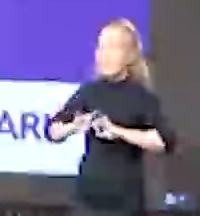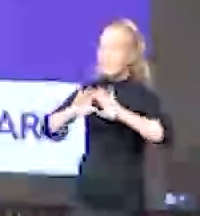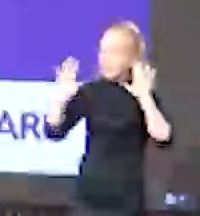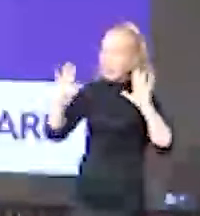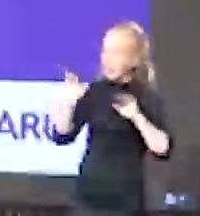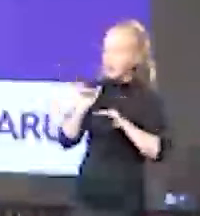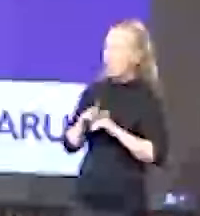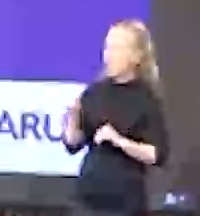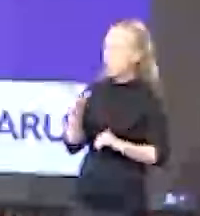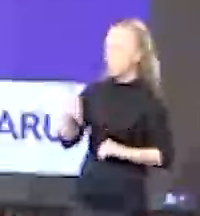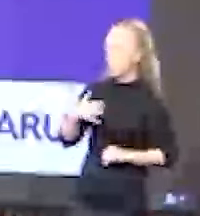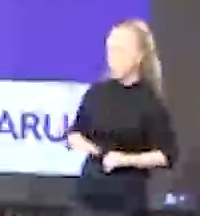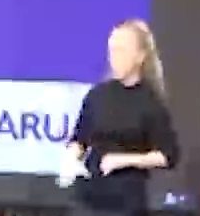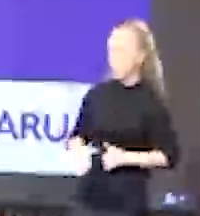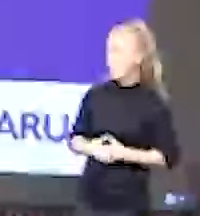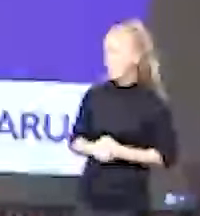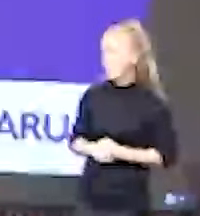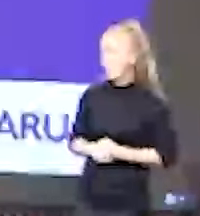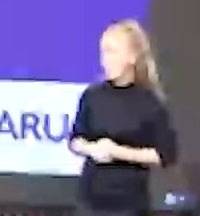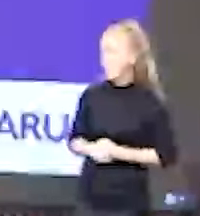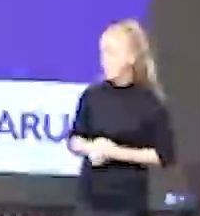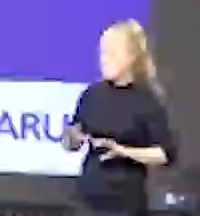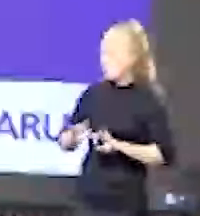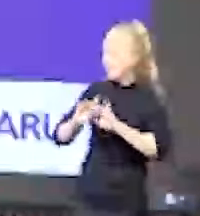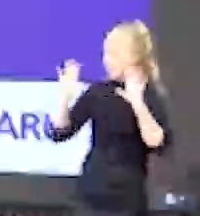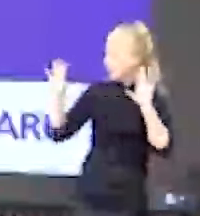is the key to good advocacy. It